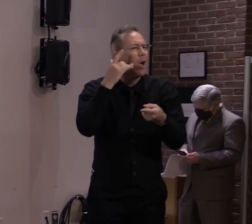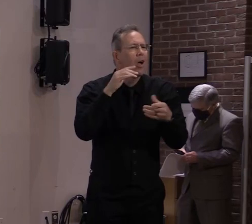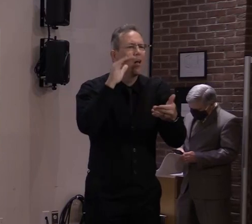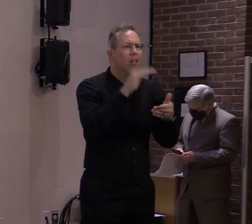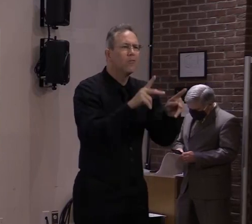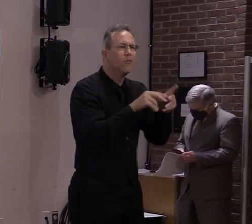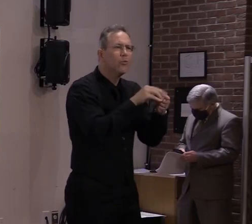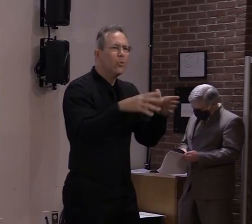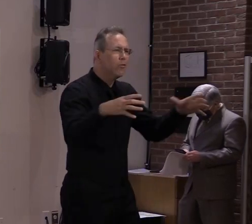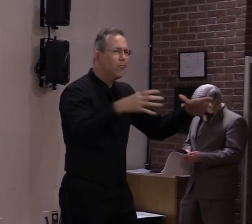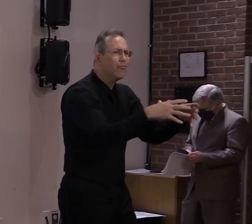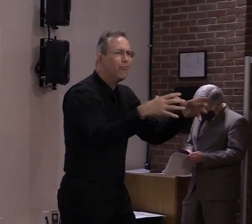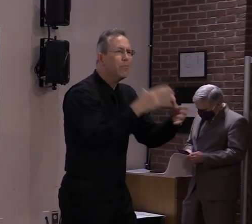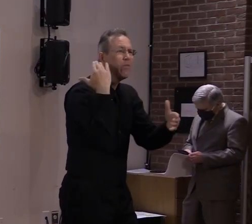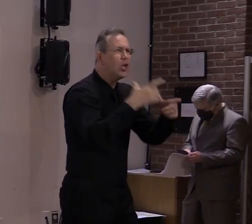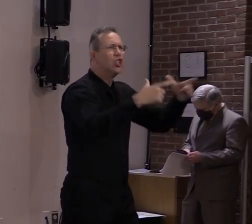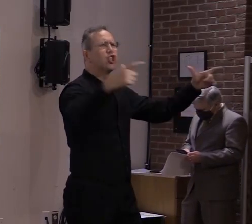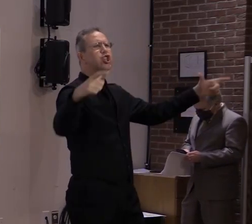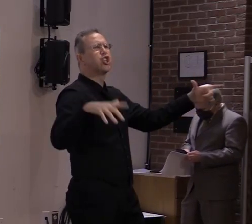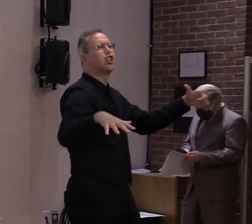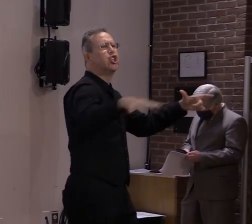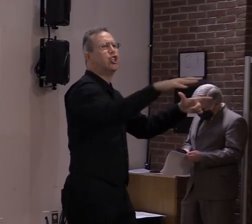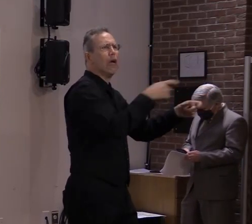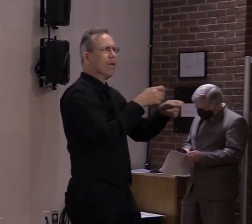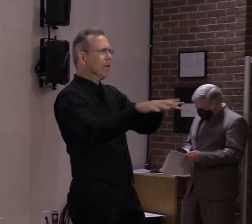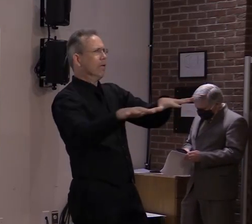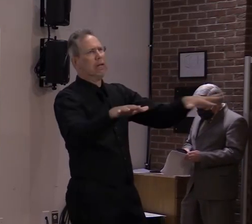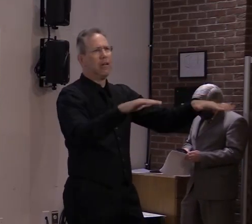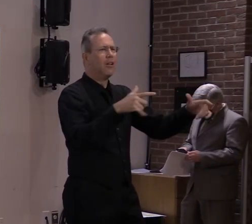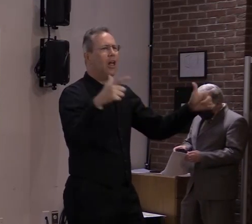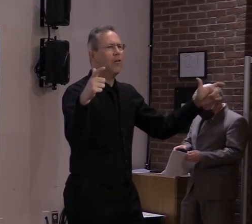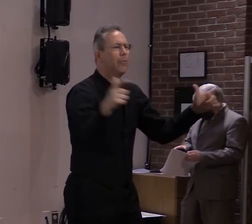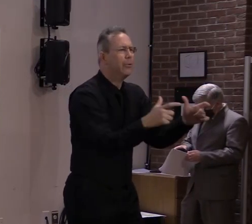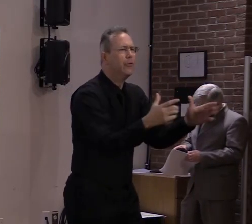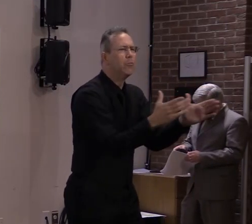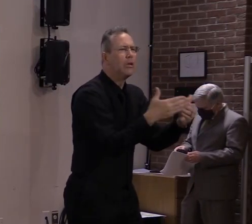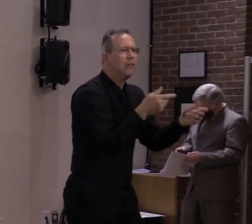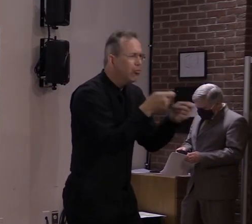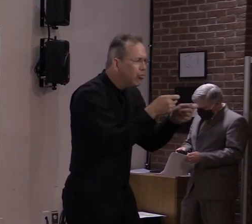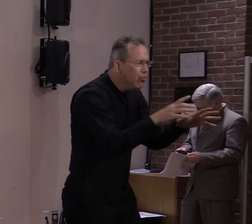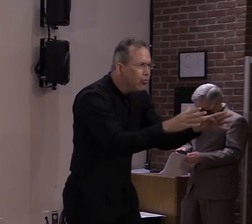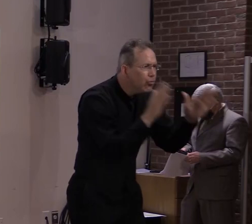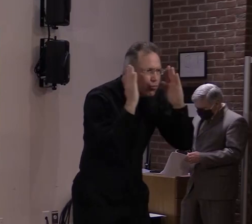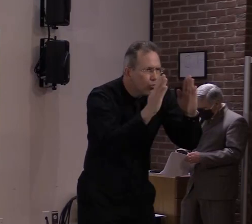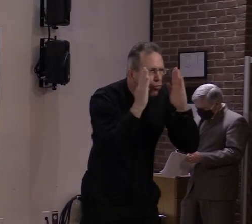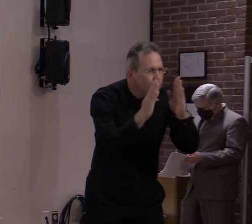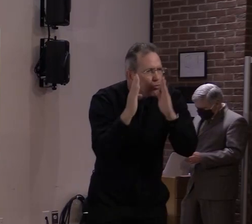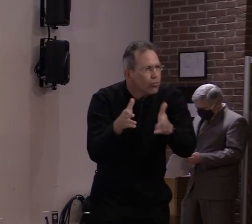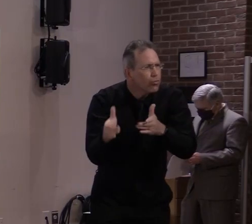These districts intend to examine their schedules to consider to what extent pods could be utilized in the future.